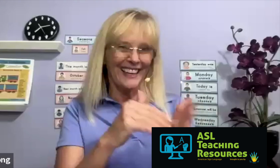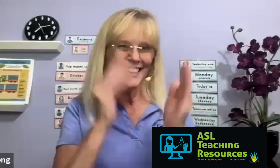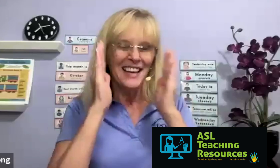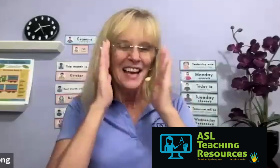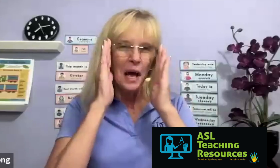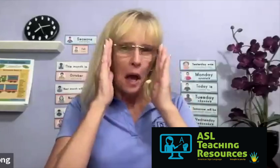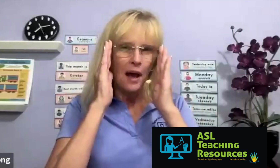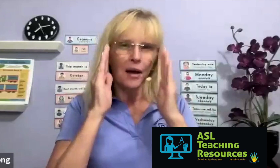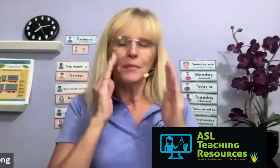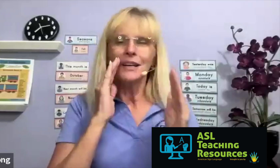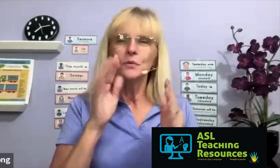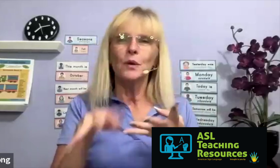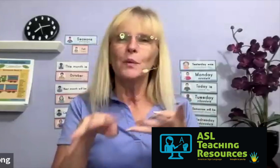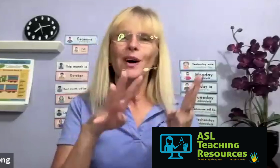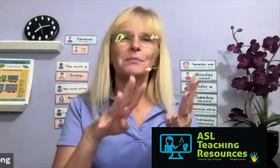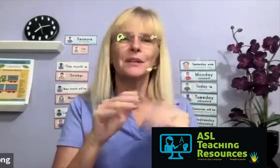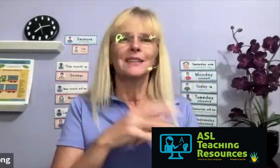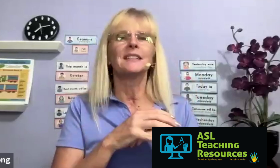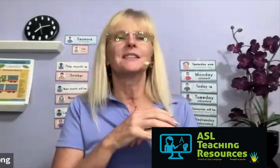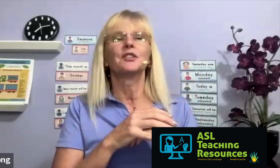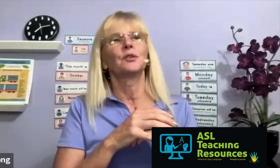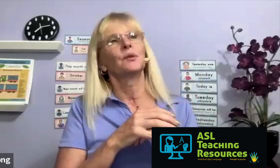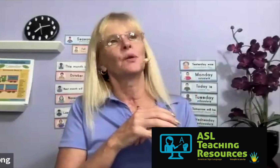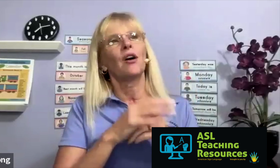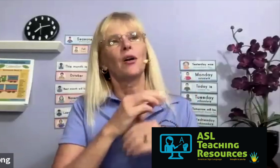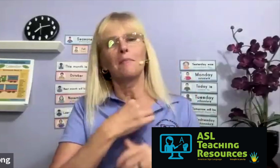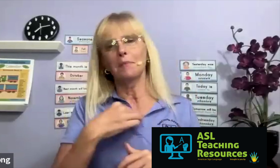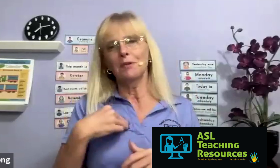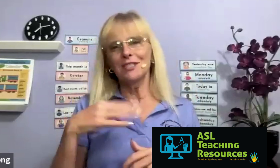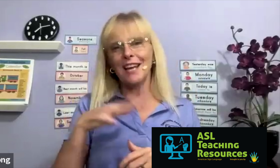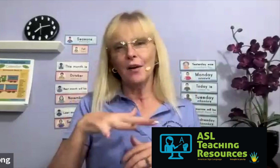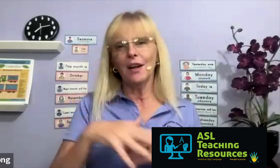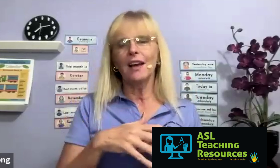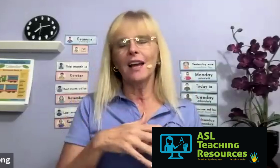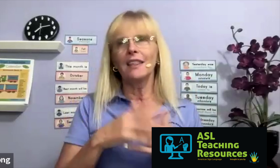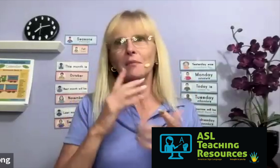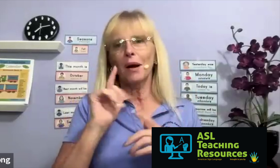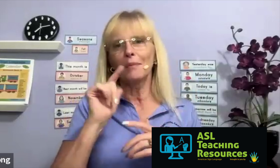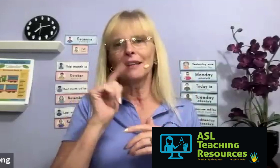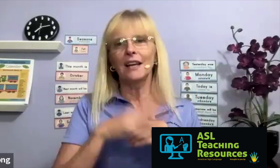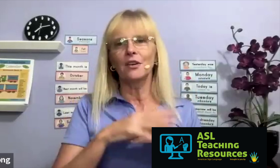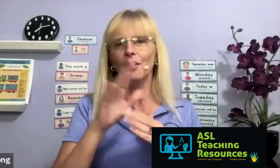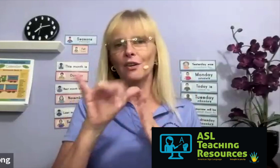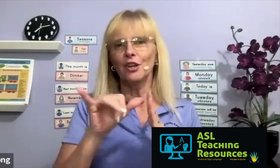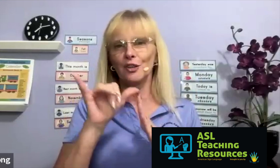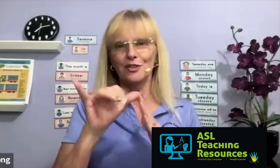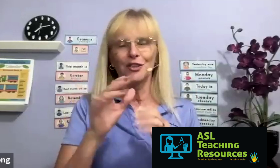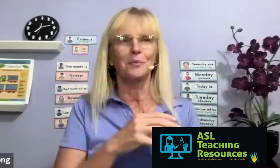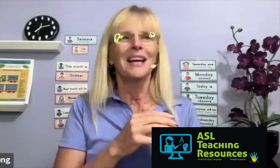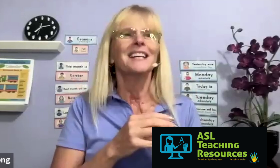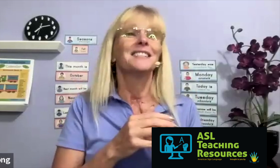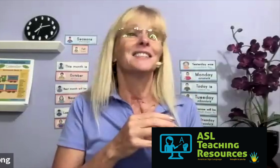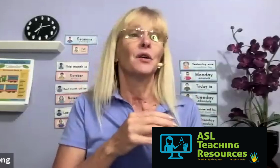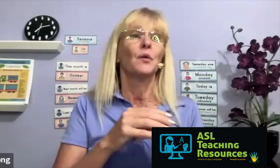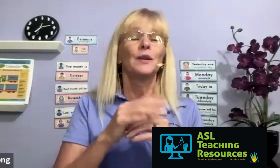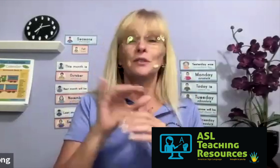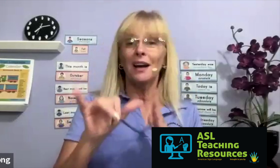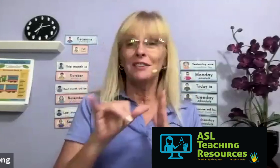again, because we will upload this to our members area and then probably later on a YouTube. So we do have a